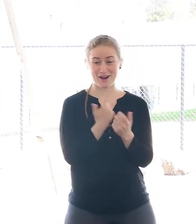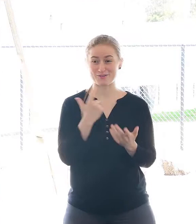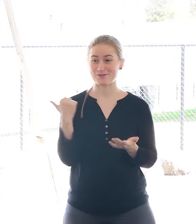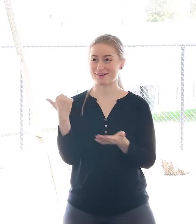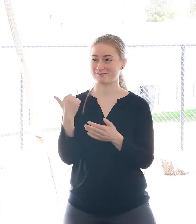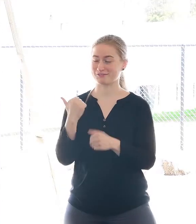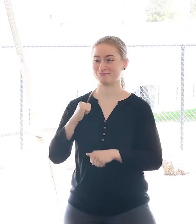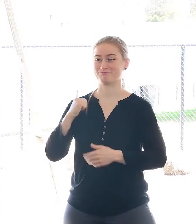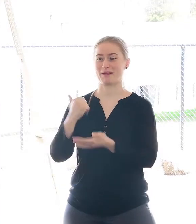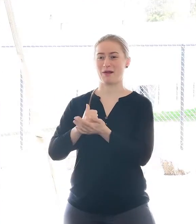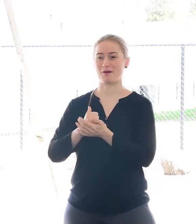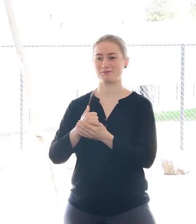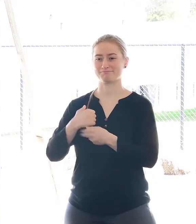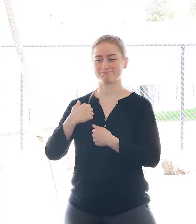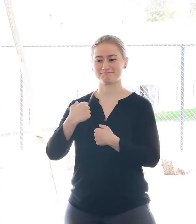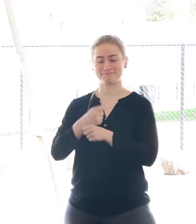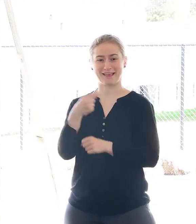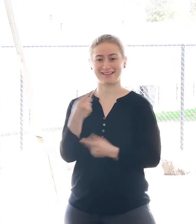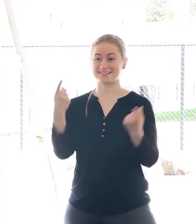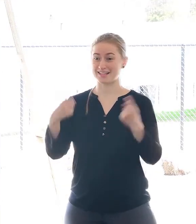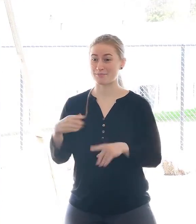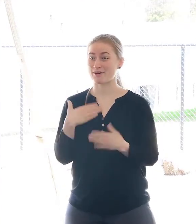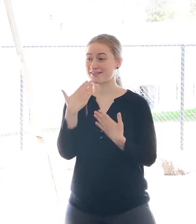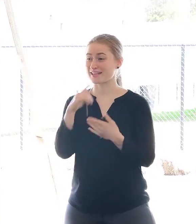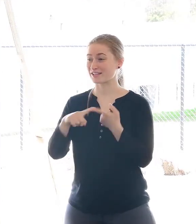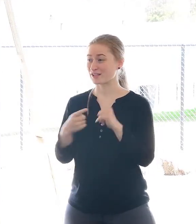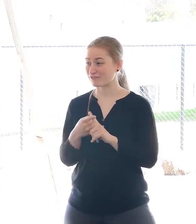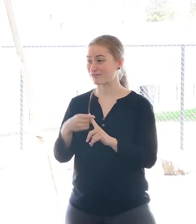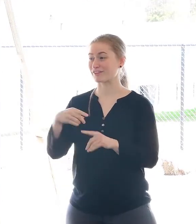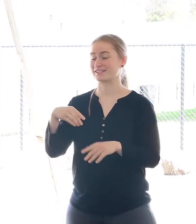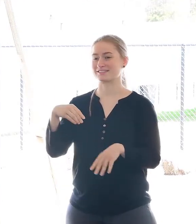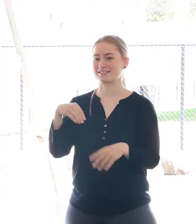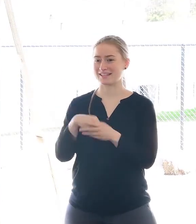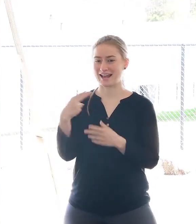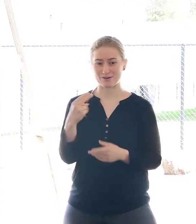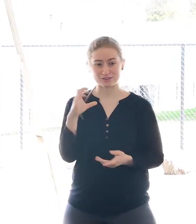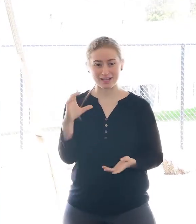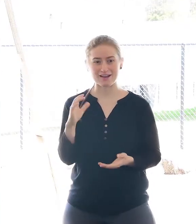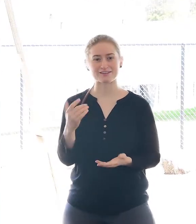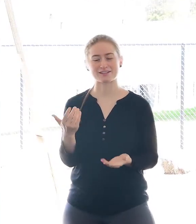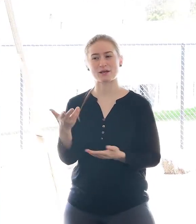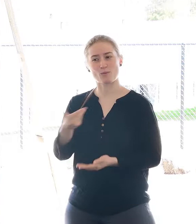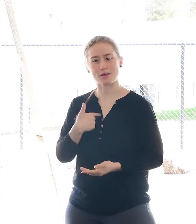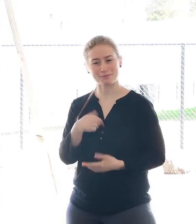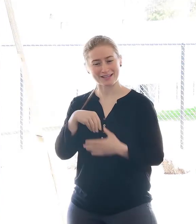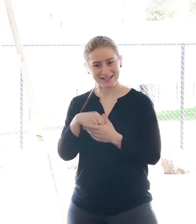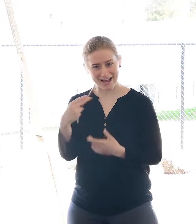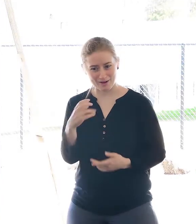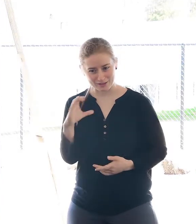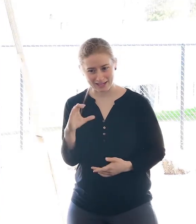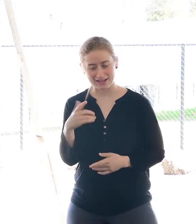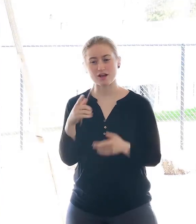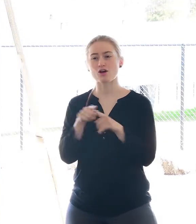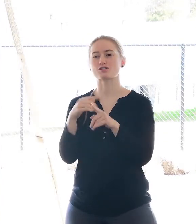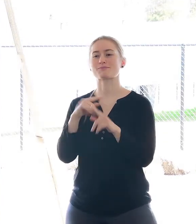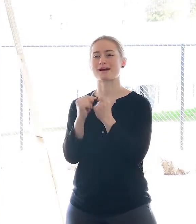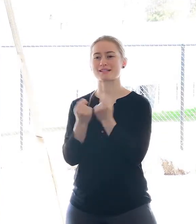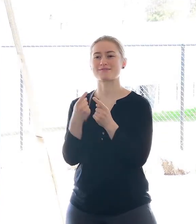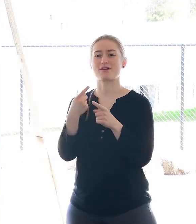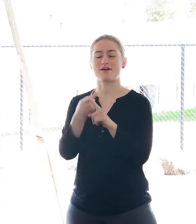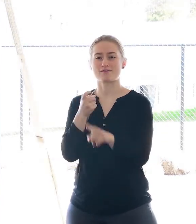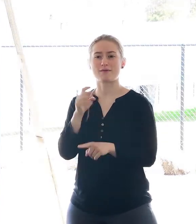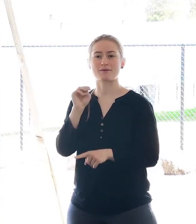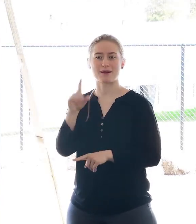possible. I want to thank our friends at Howard County for having me in my home county here today, along with my team from the Maryland Energy Administration to help make